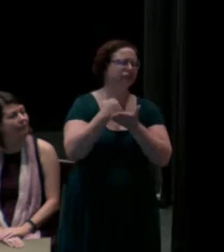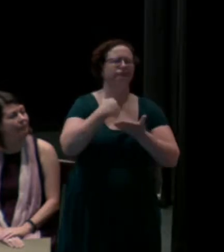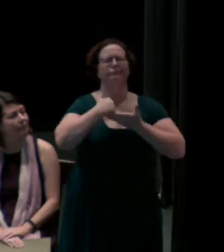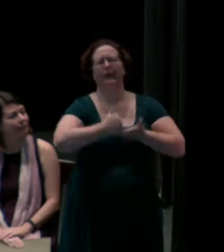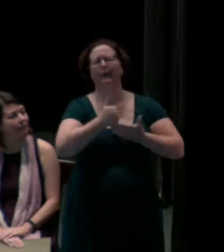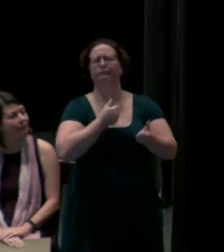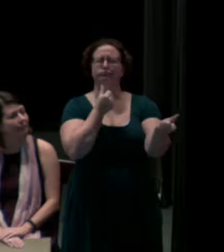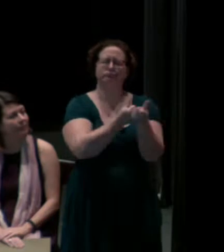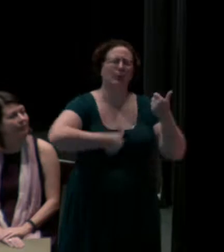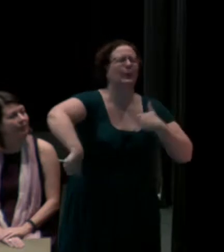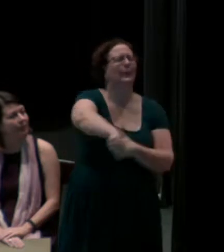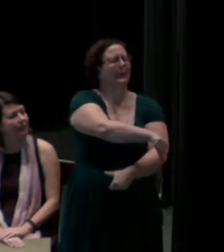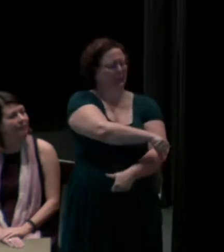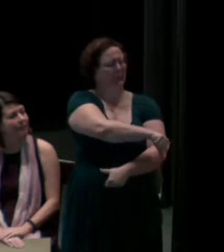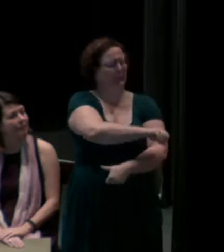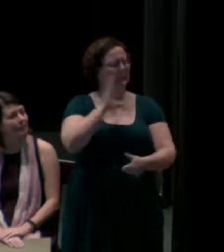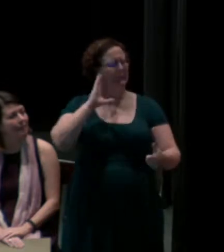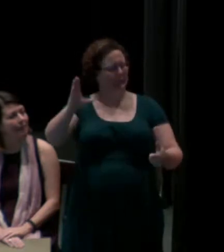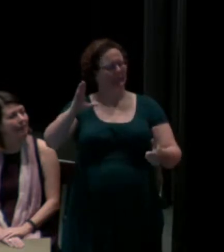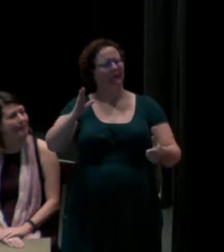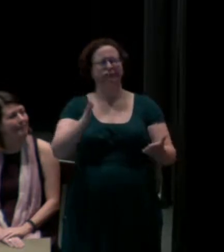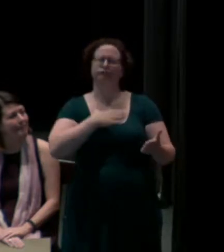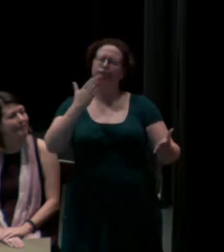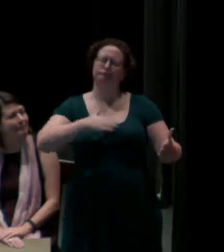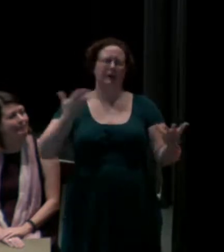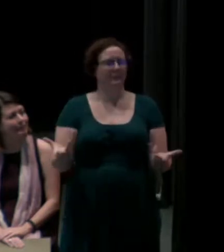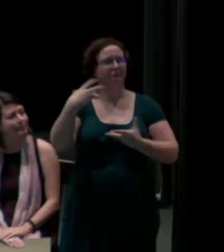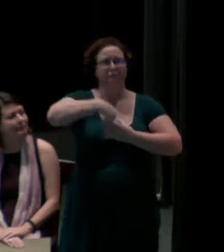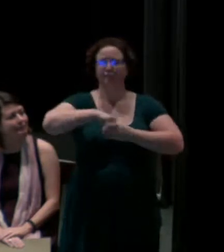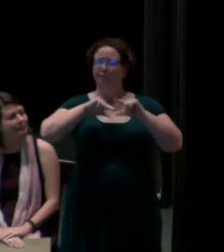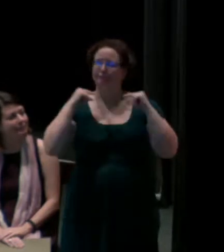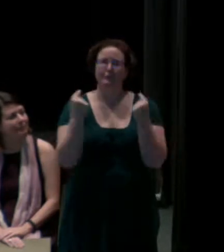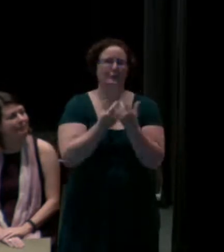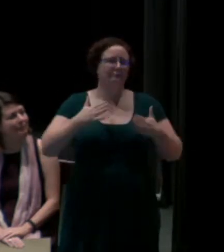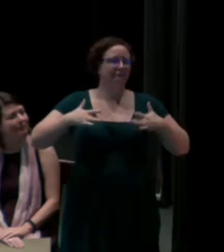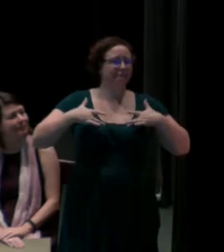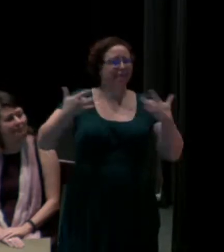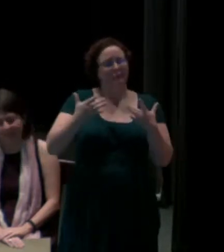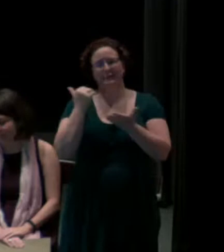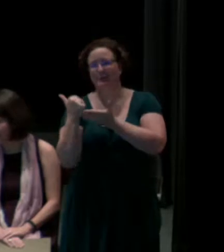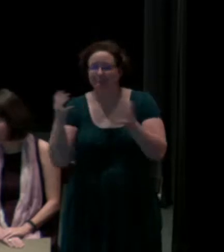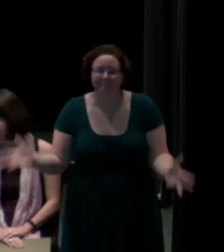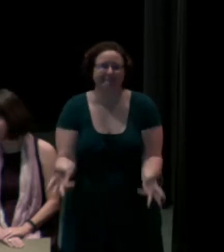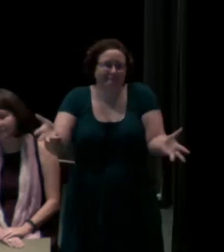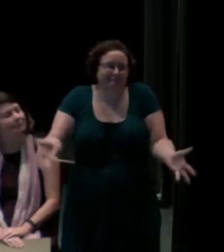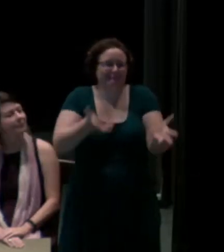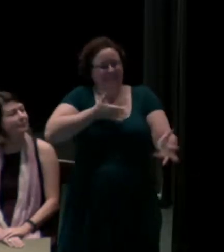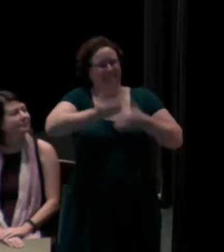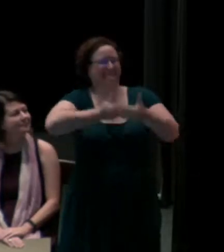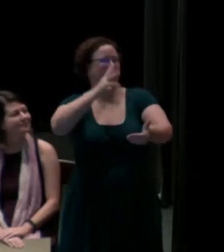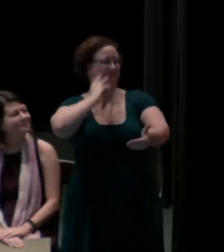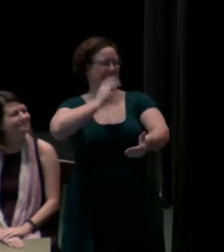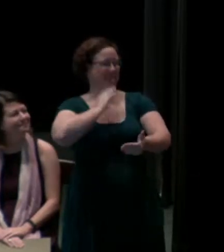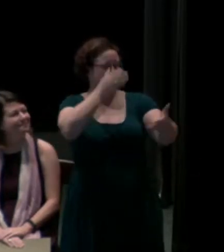other. And I am happy to also be part of this group that is eager to encourage you along the way on your